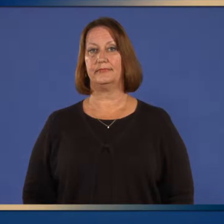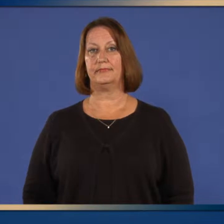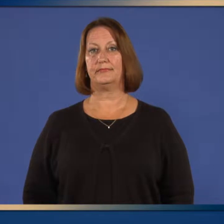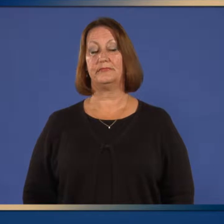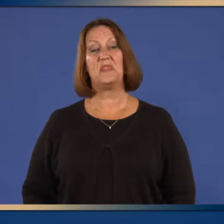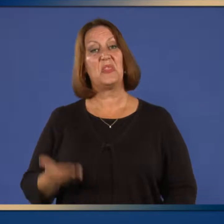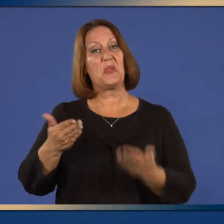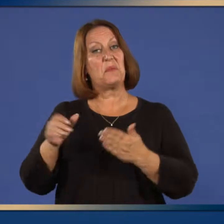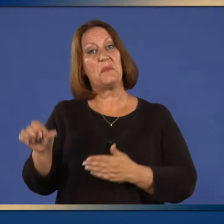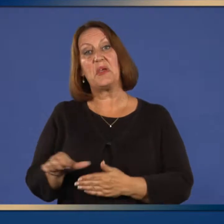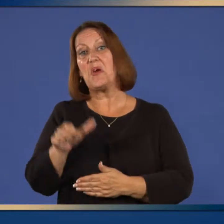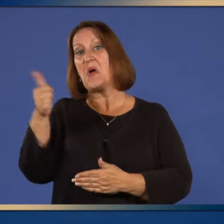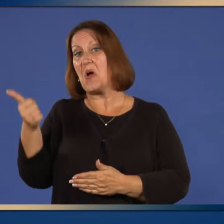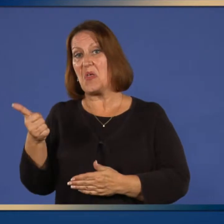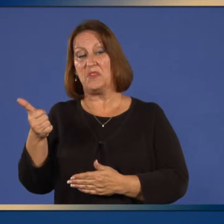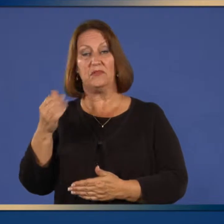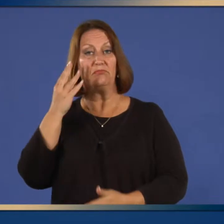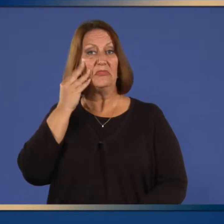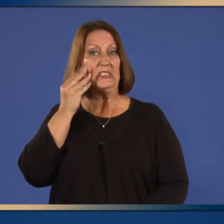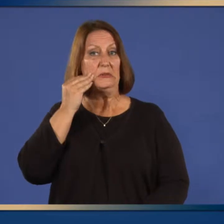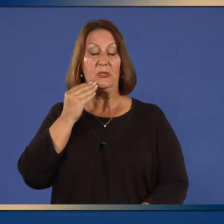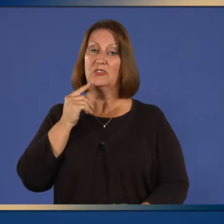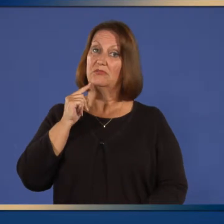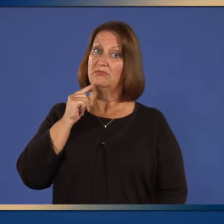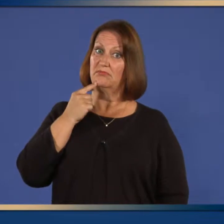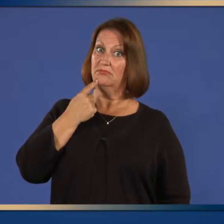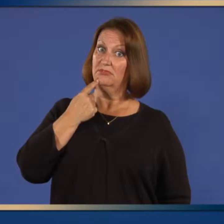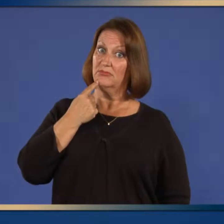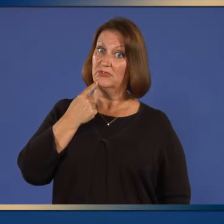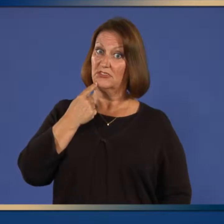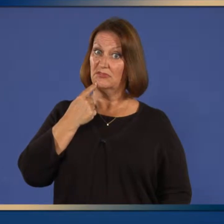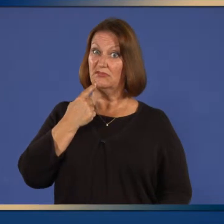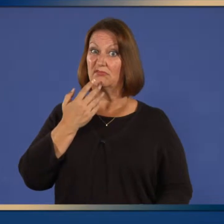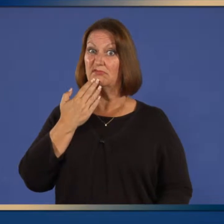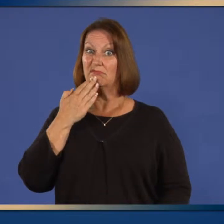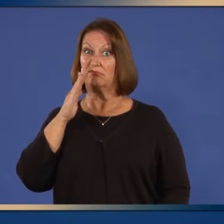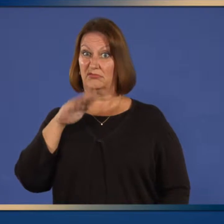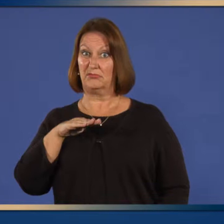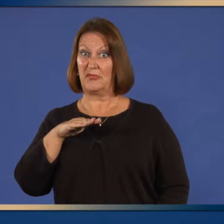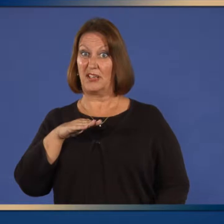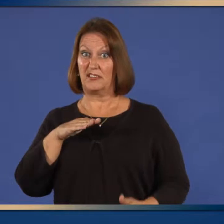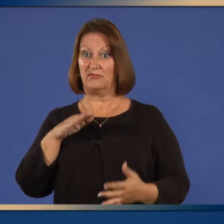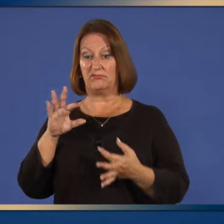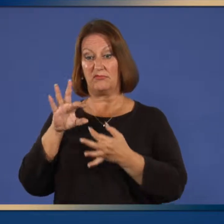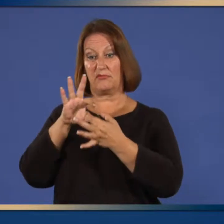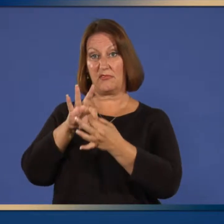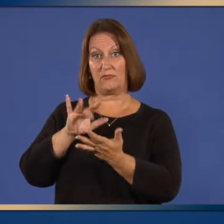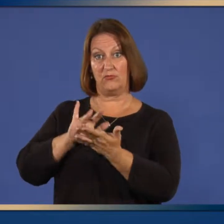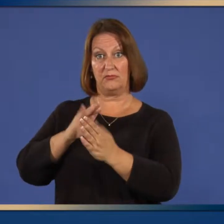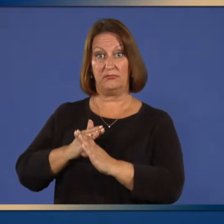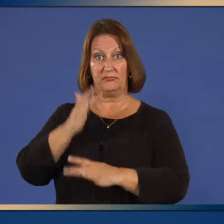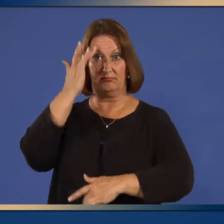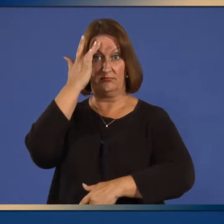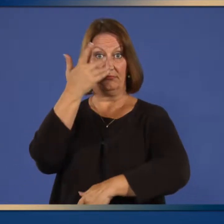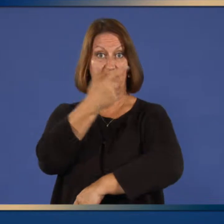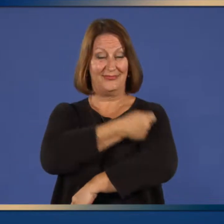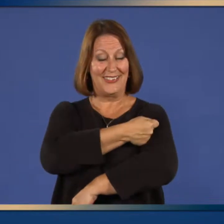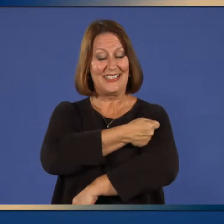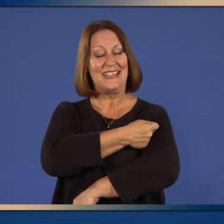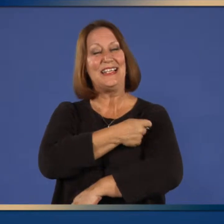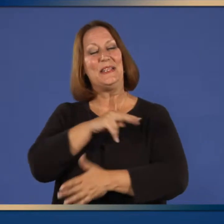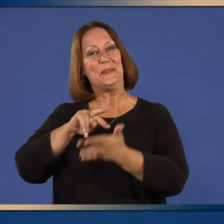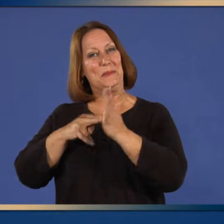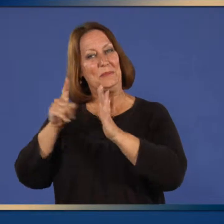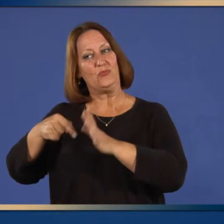There are other adverse events that might have occurred following vaccination that constitute contraindications